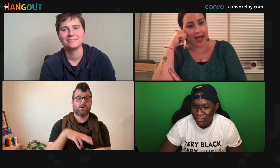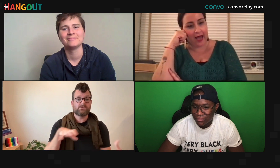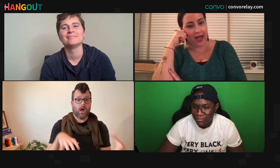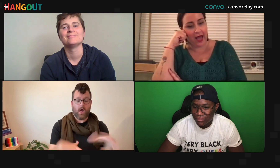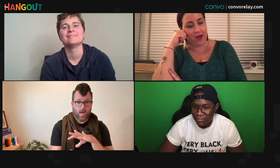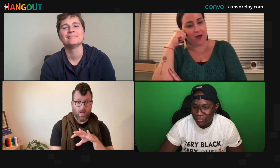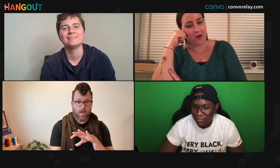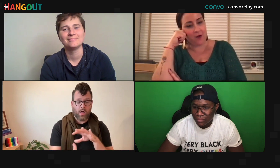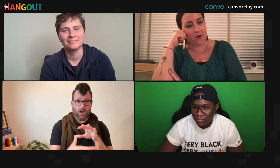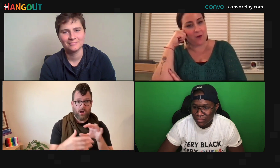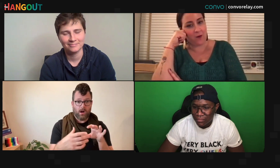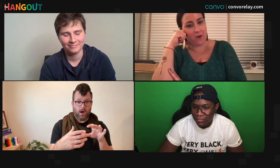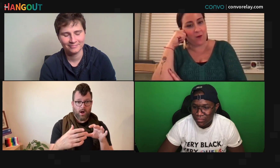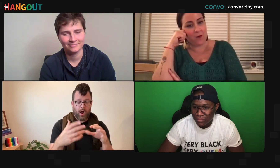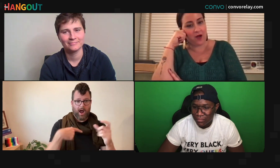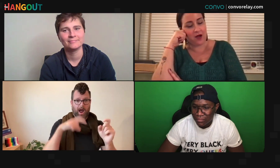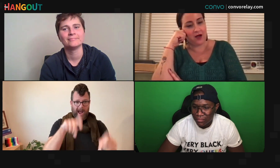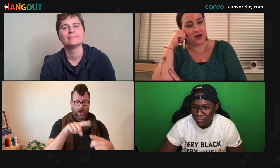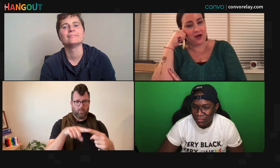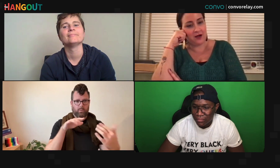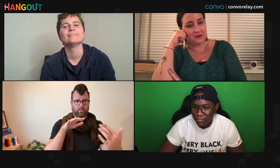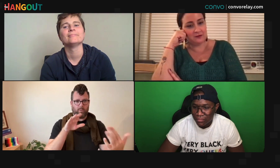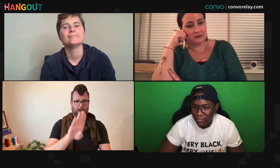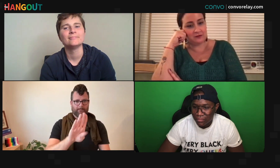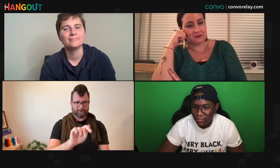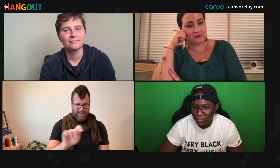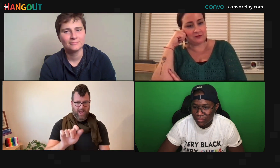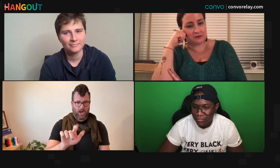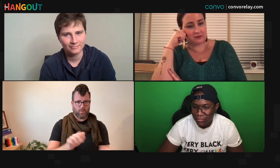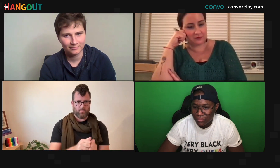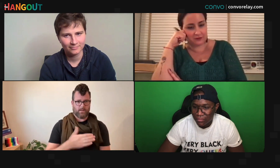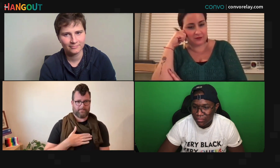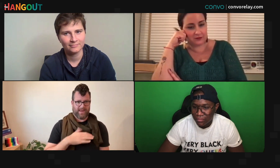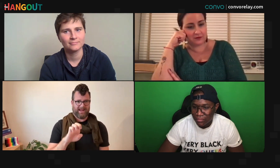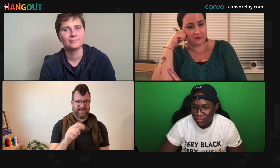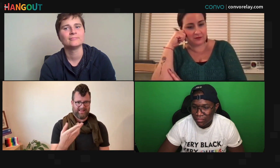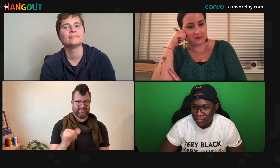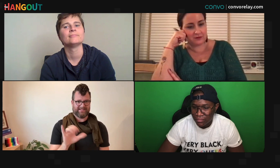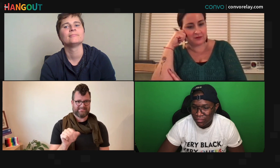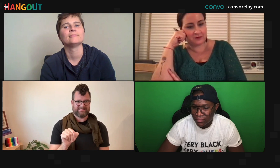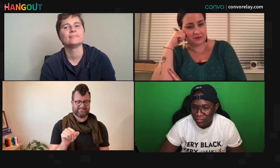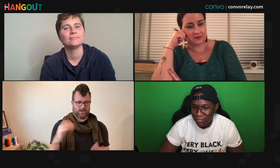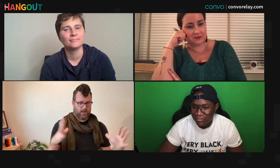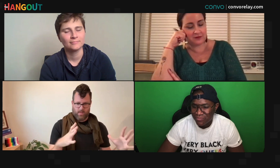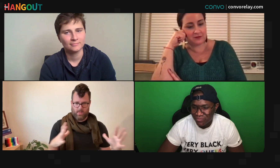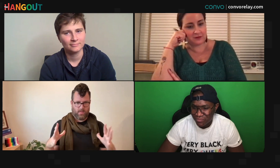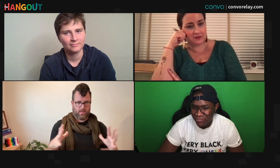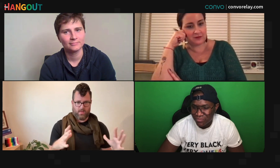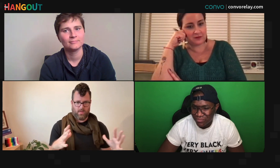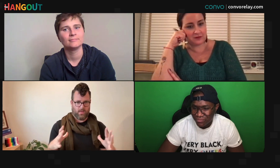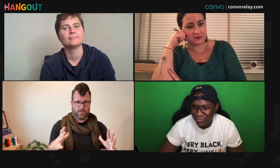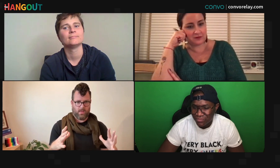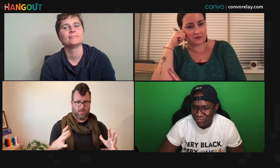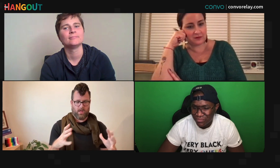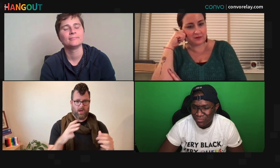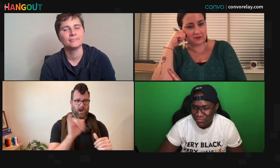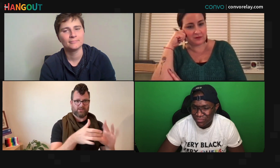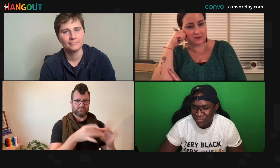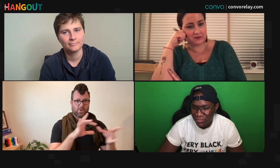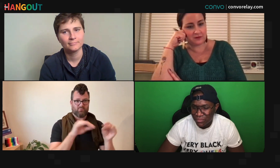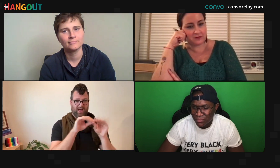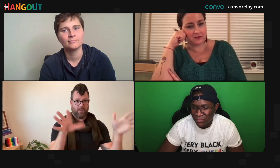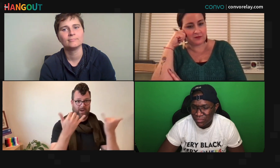That's when they could start the illustration part. And I was thrown for a loop. I said, okay, I'm going to have to battle with my ethics here